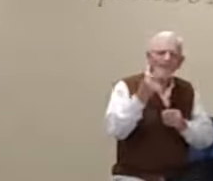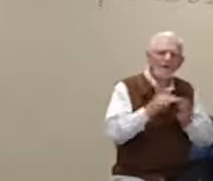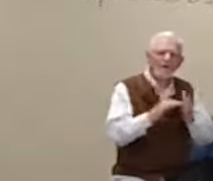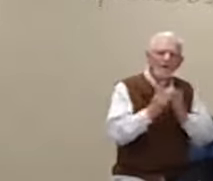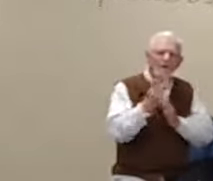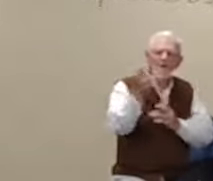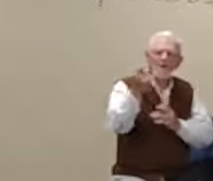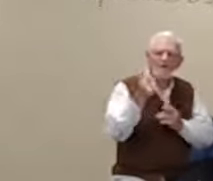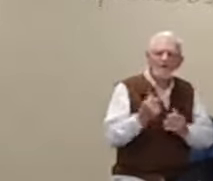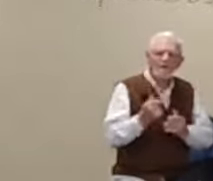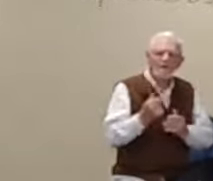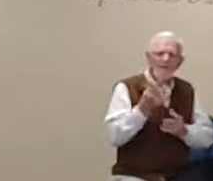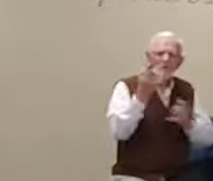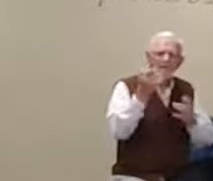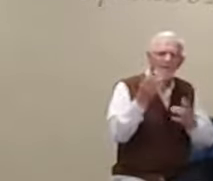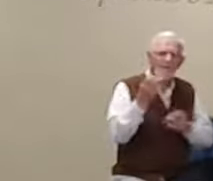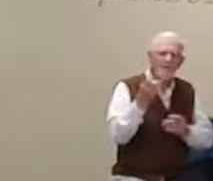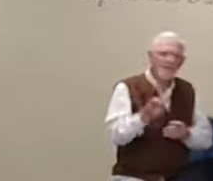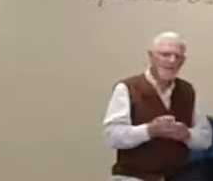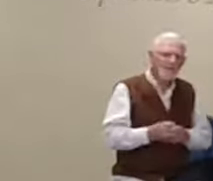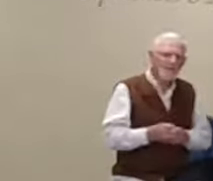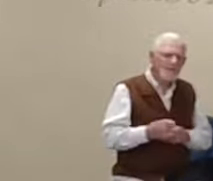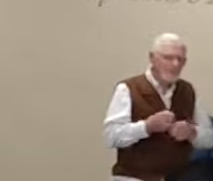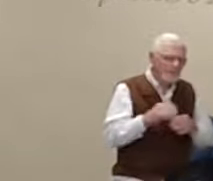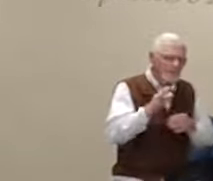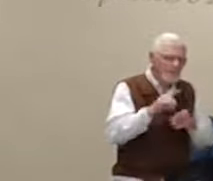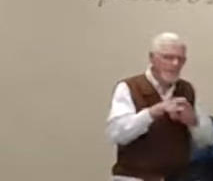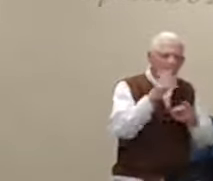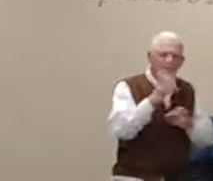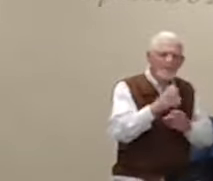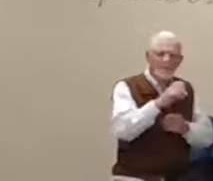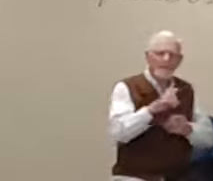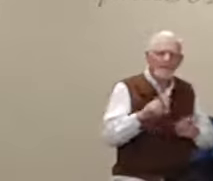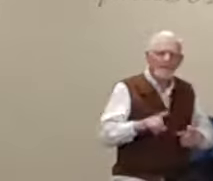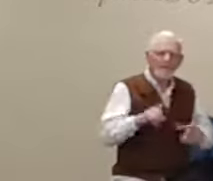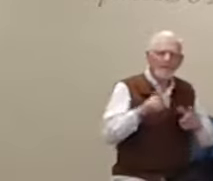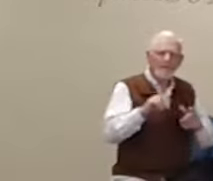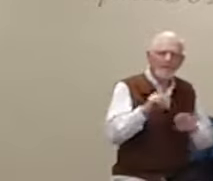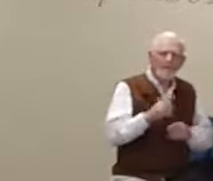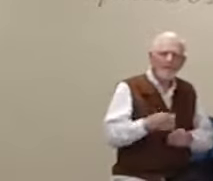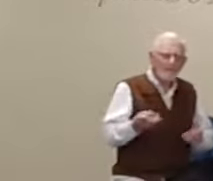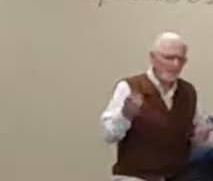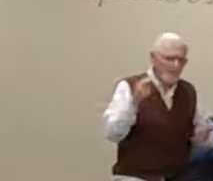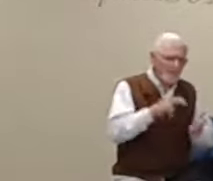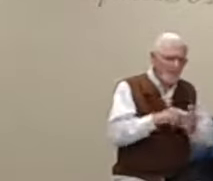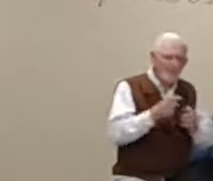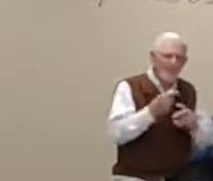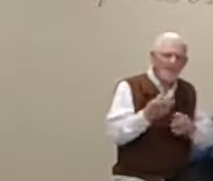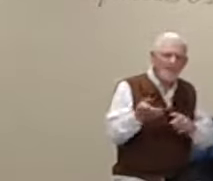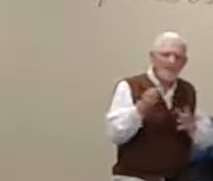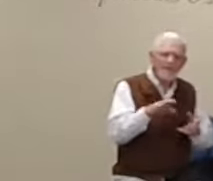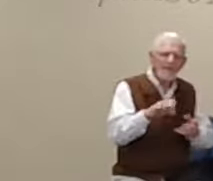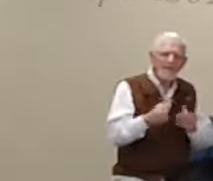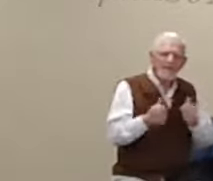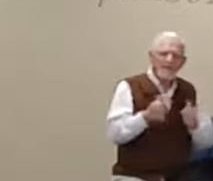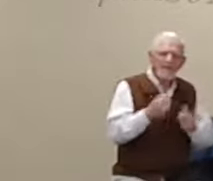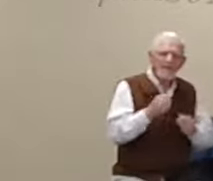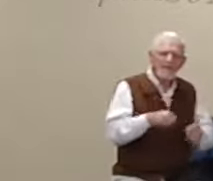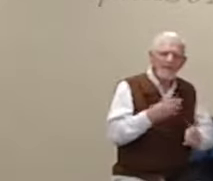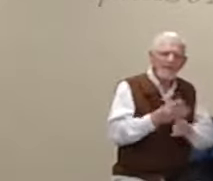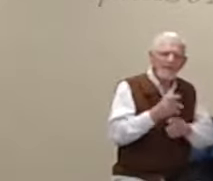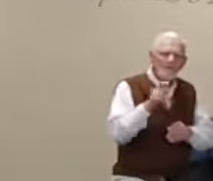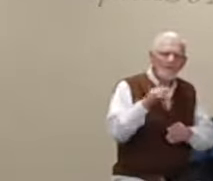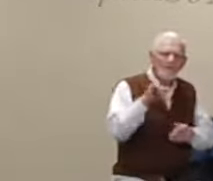came, why he went to the cross, lived the way he lived, and rose from the dead. This world needs that